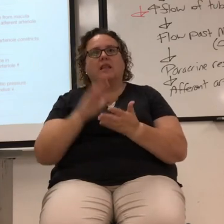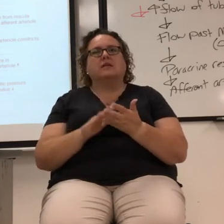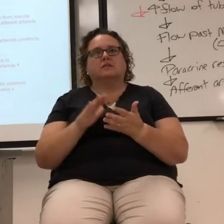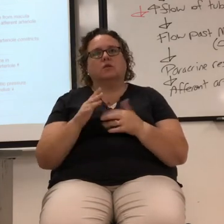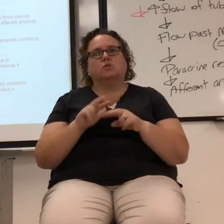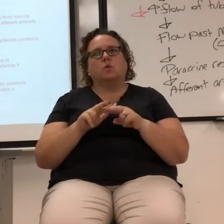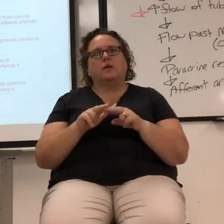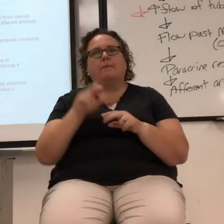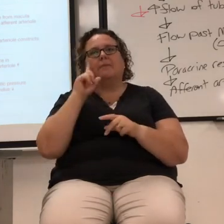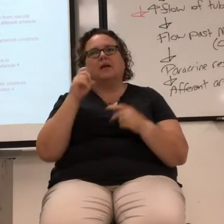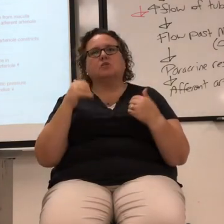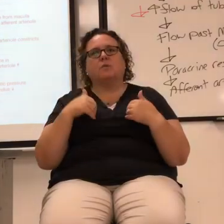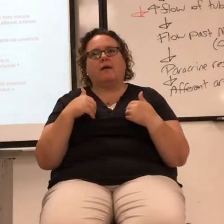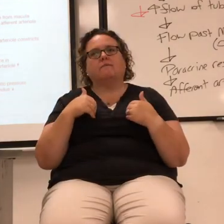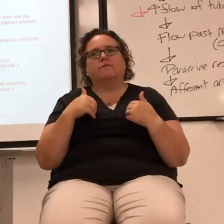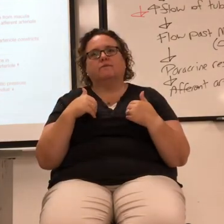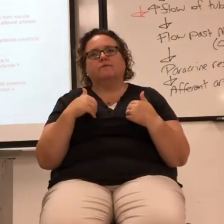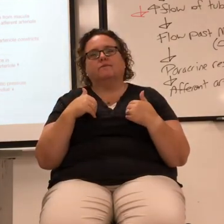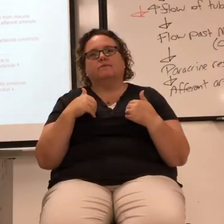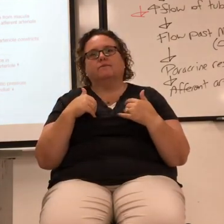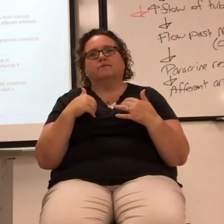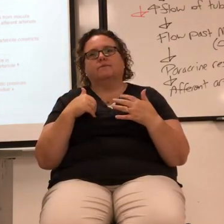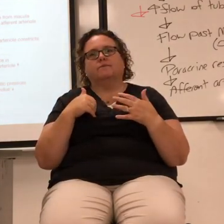sodium because you have